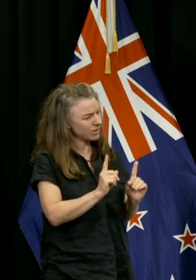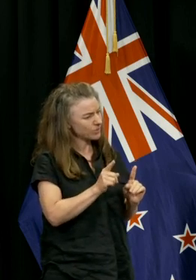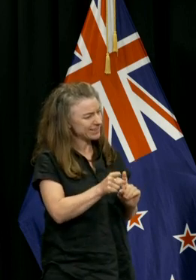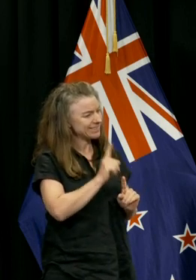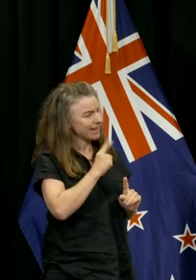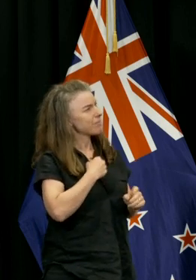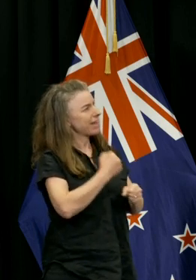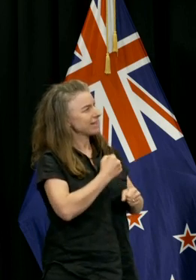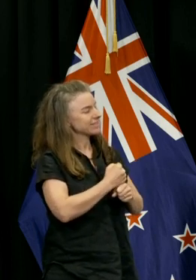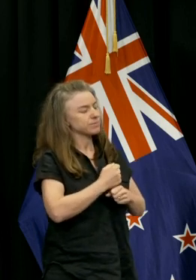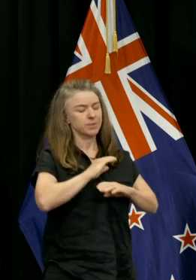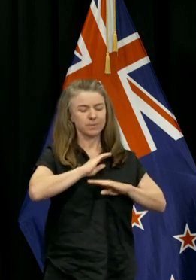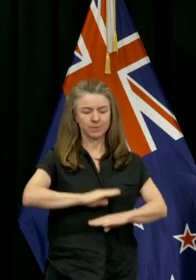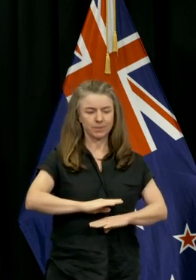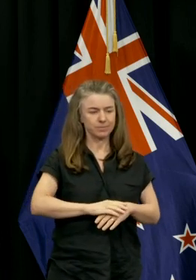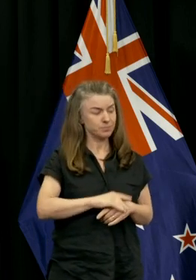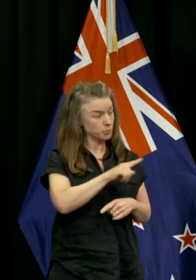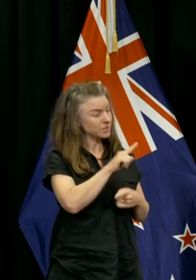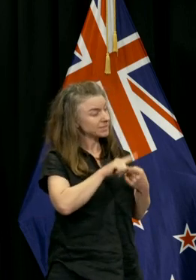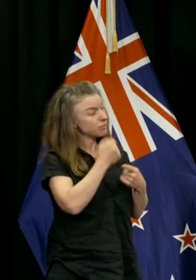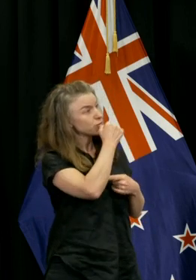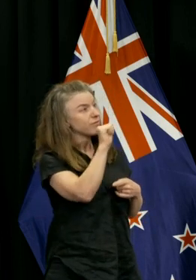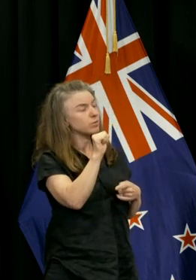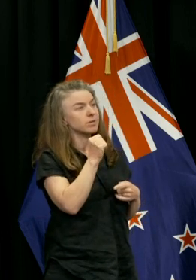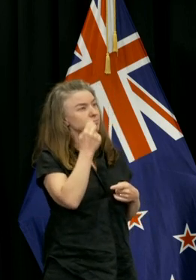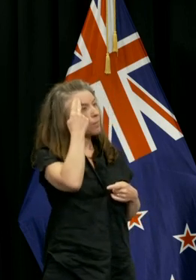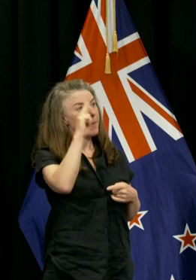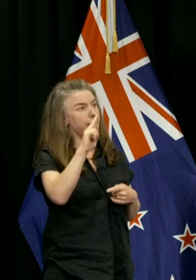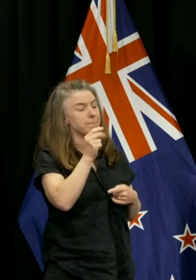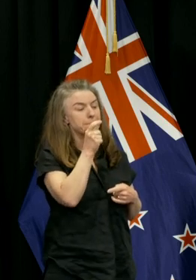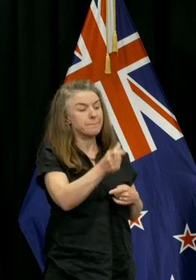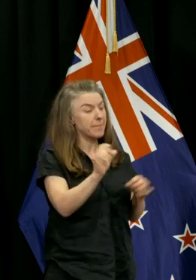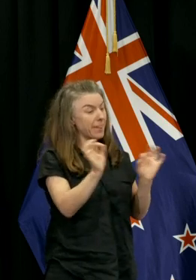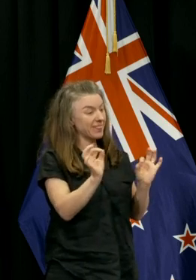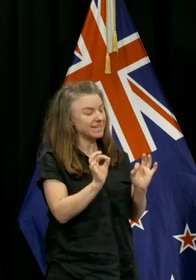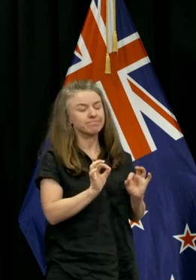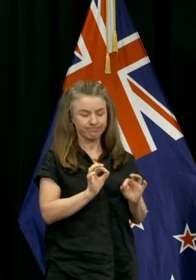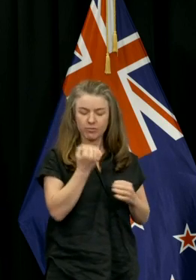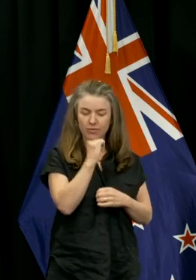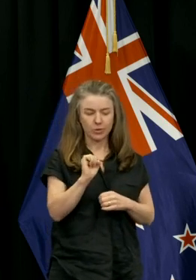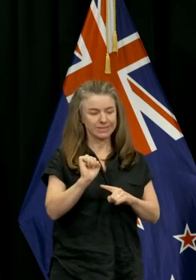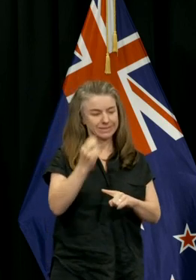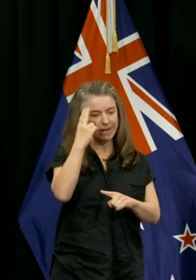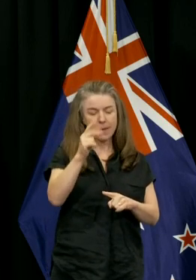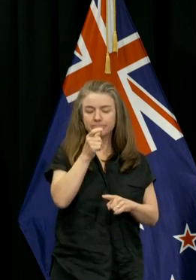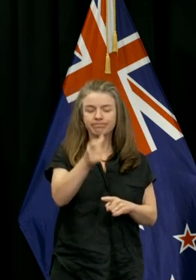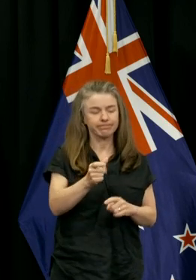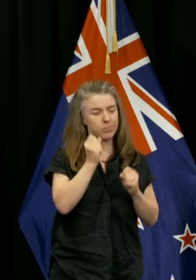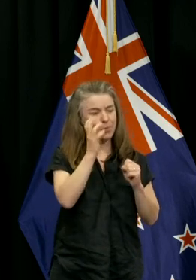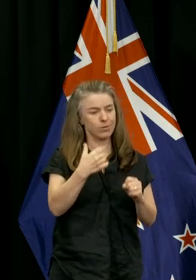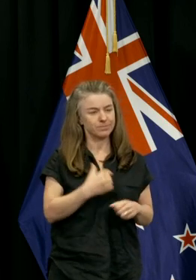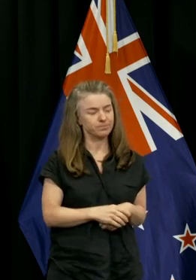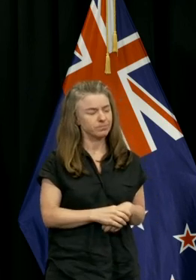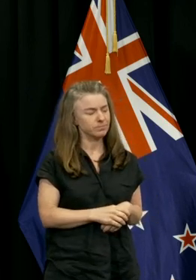you still refuse to say his name? Yes. Have you had any reports of price gouging? I have seen